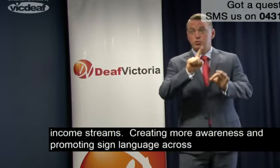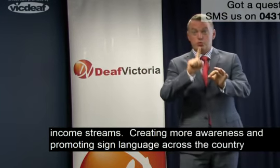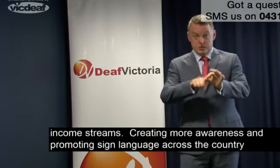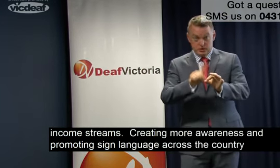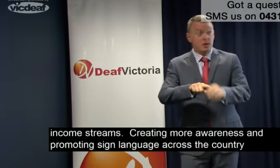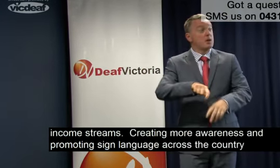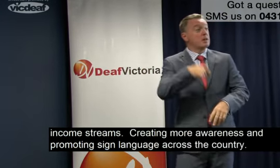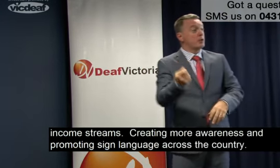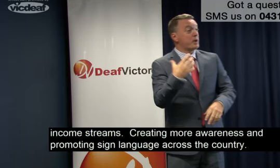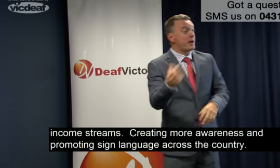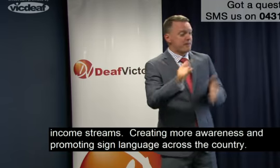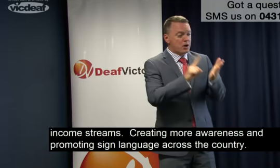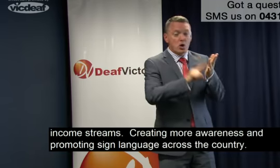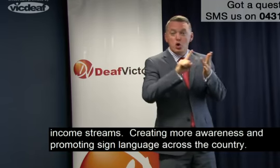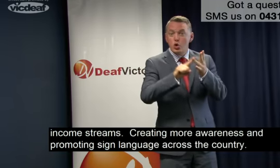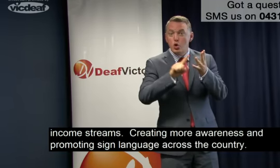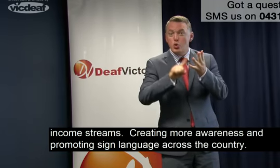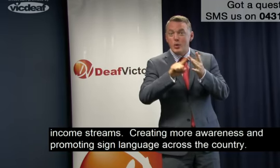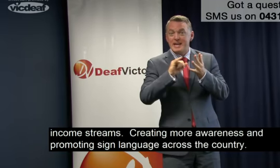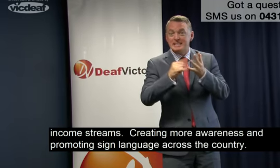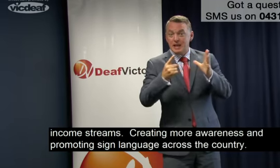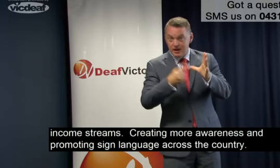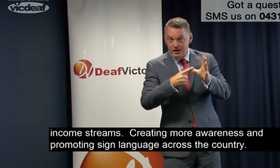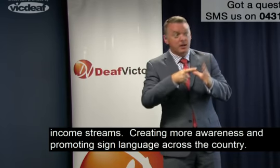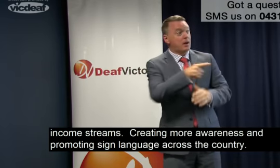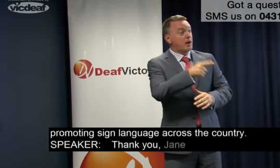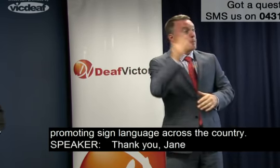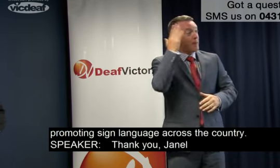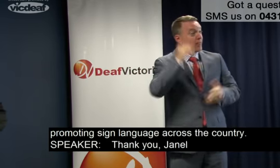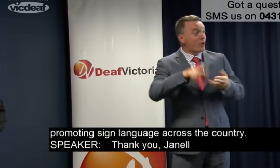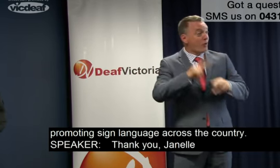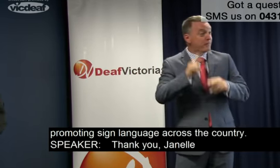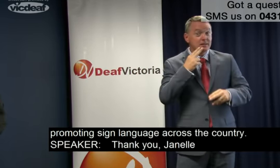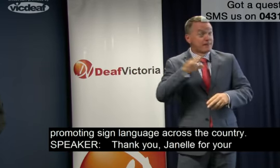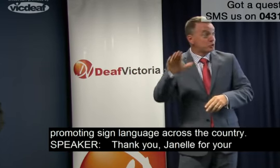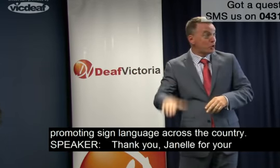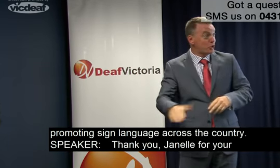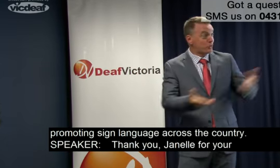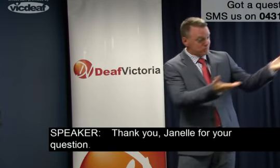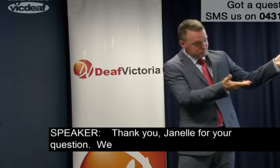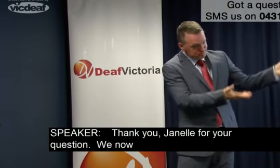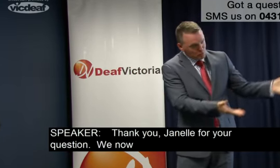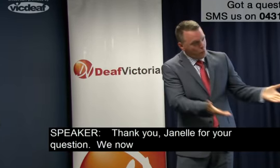Thank you, Janelle, for your question. We're now moving over to Louisa, and she's a mother of a deaf child. Over to